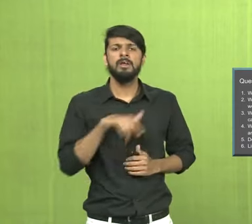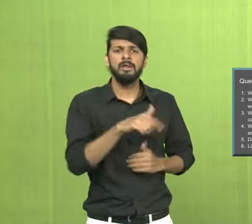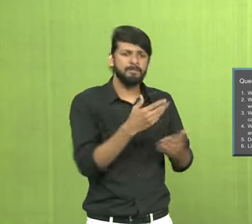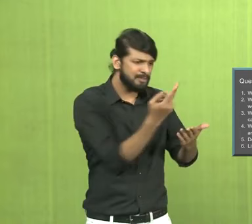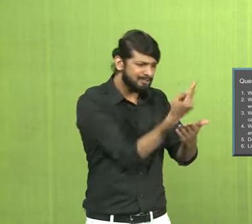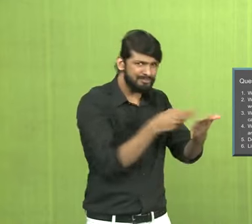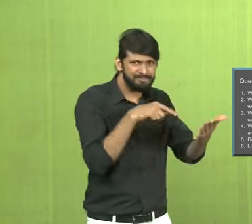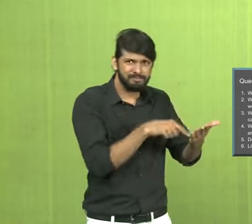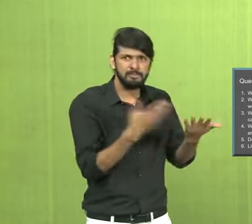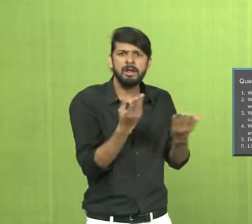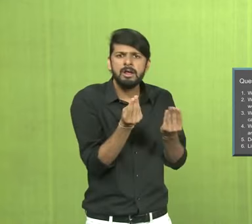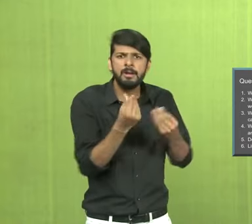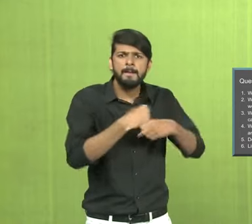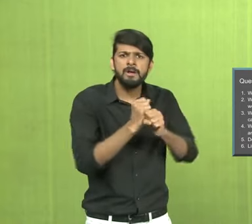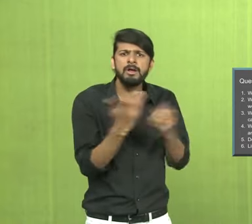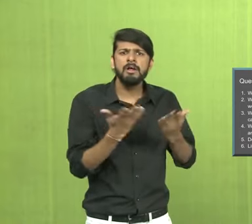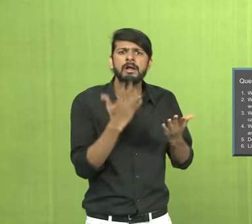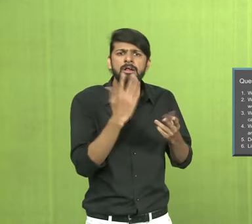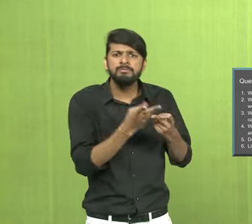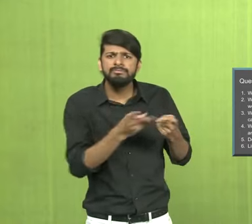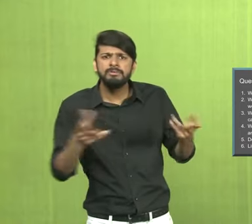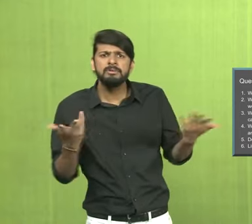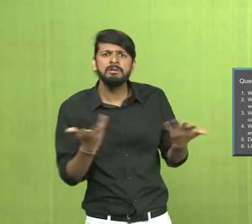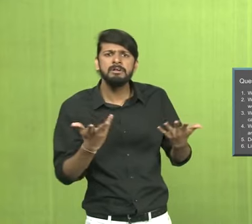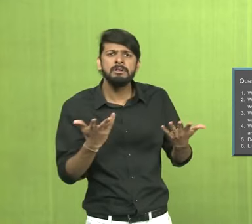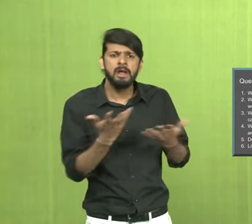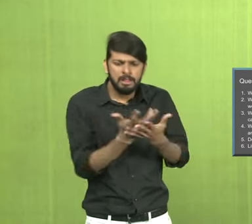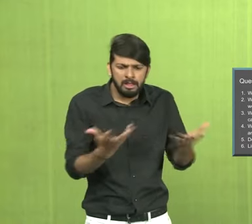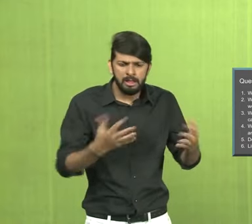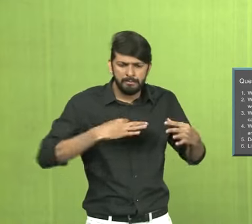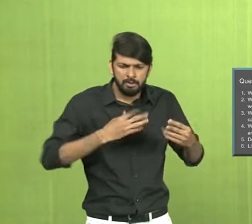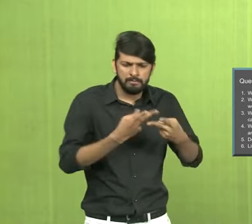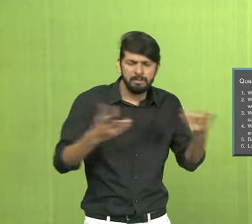And what materials are used for making it?